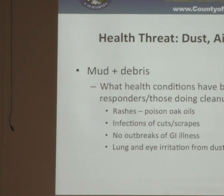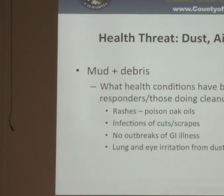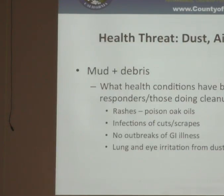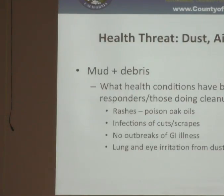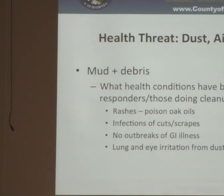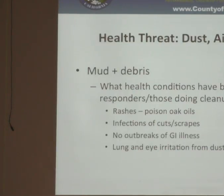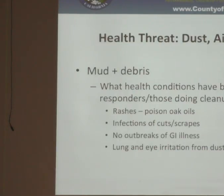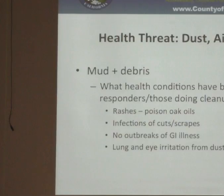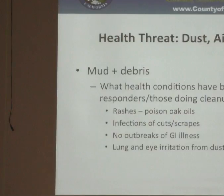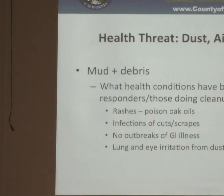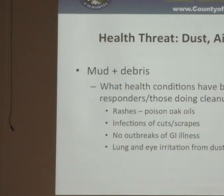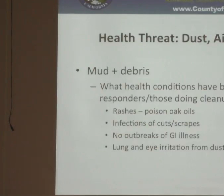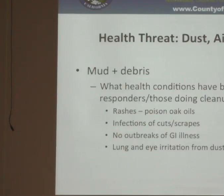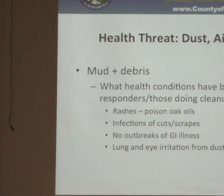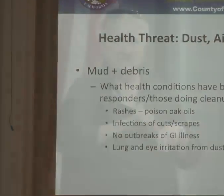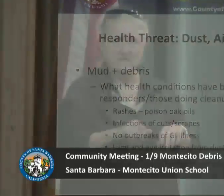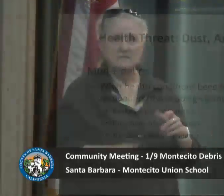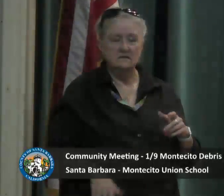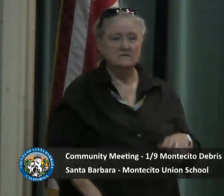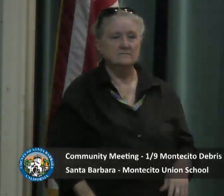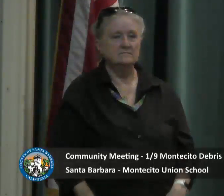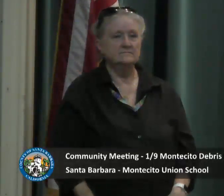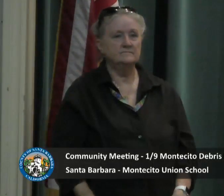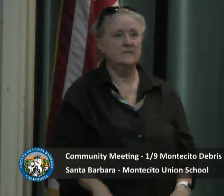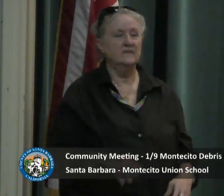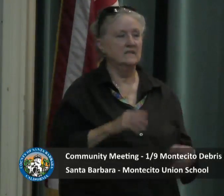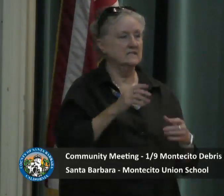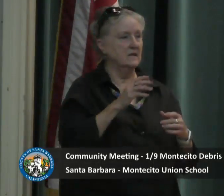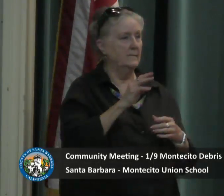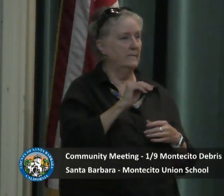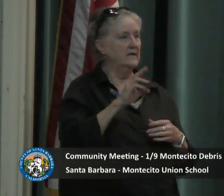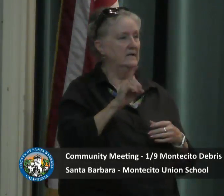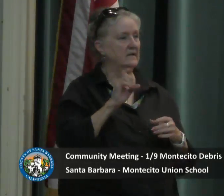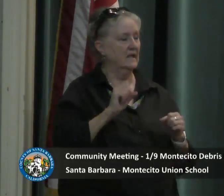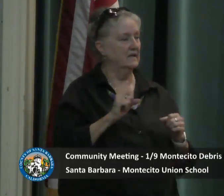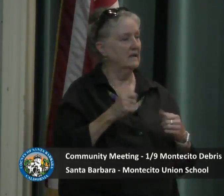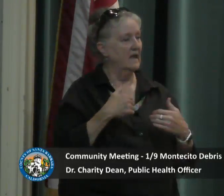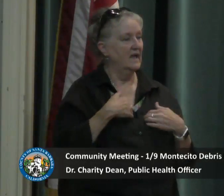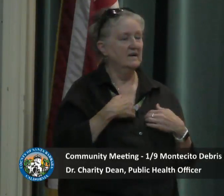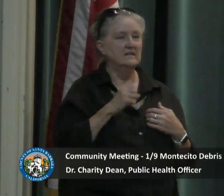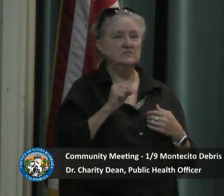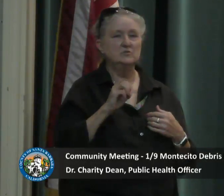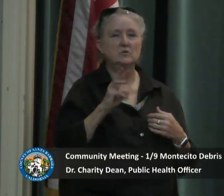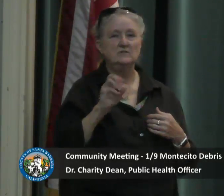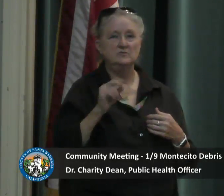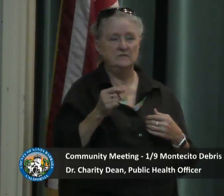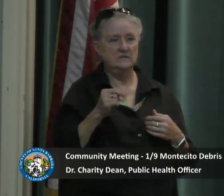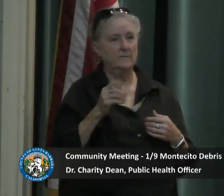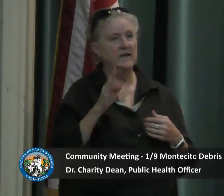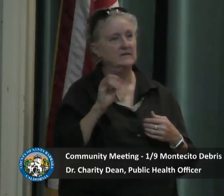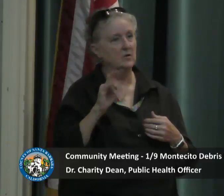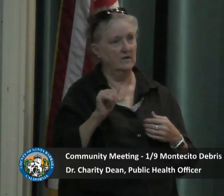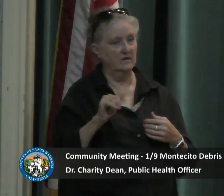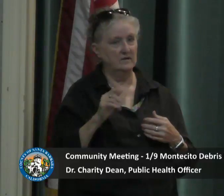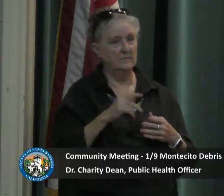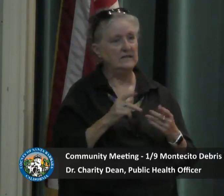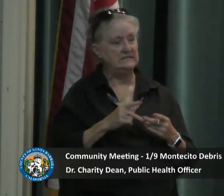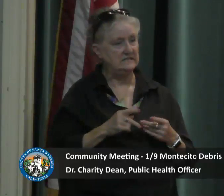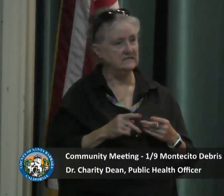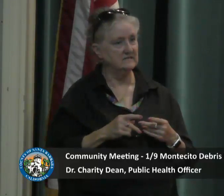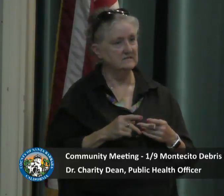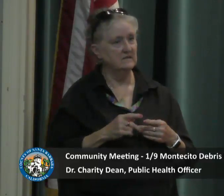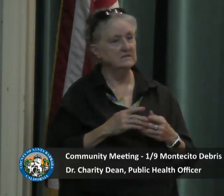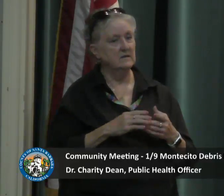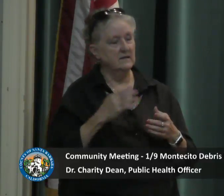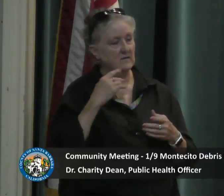cuts to your skin. Again, this mud can contain sewage bacteria in places, and so some of the things that